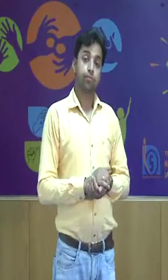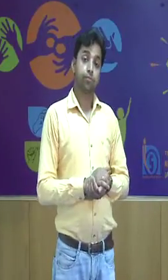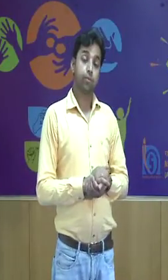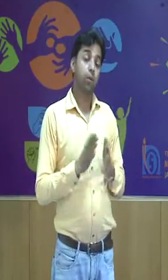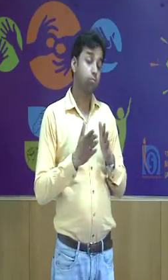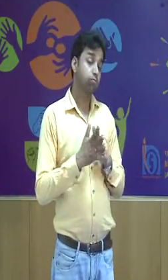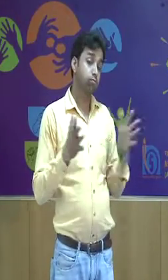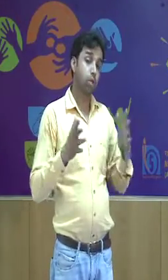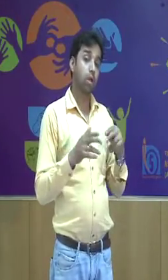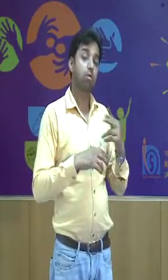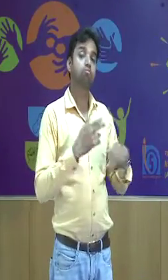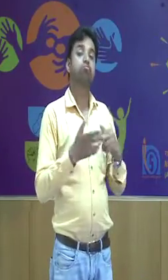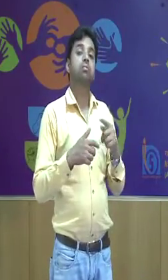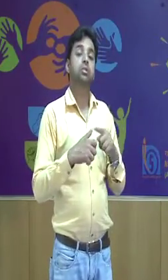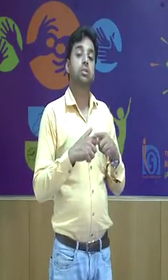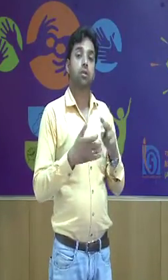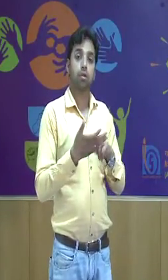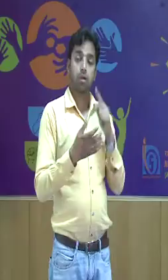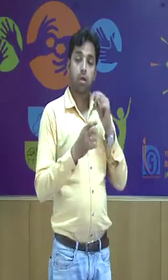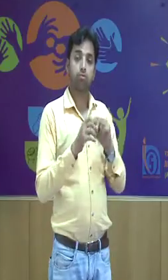There are many kinds of marriages.